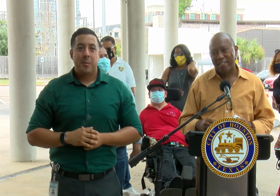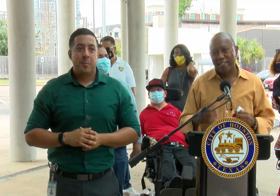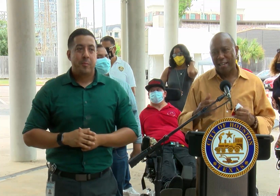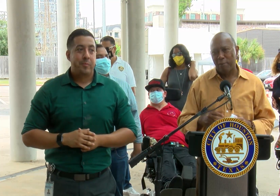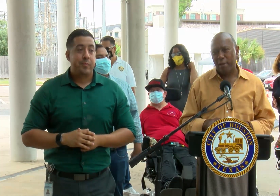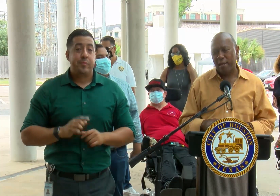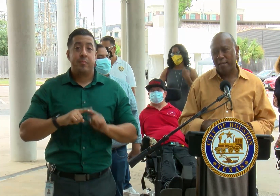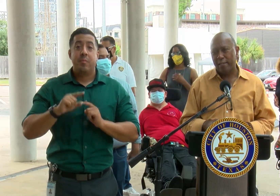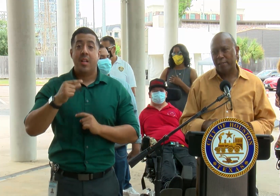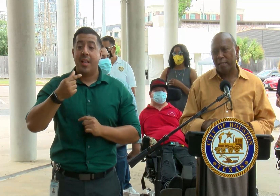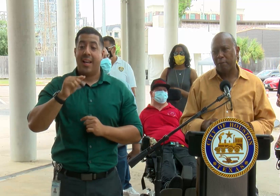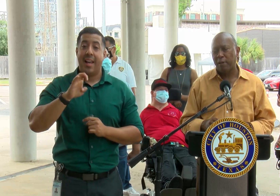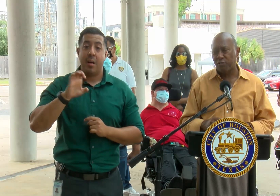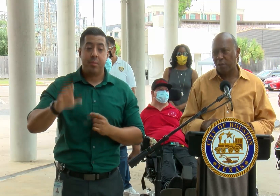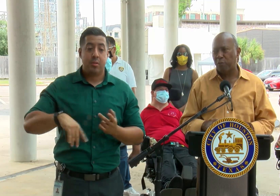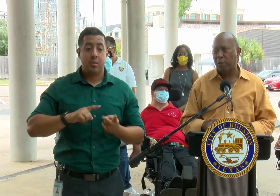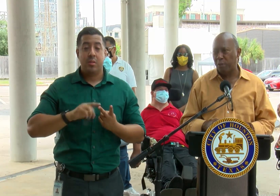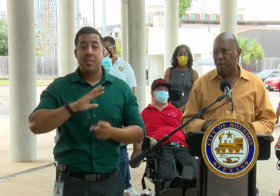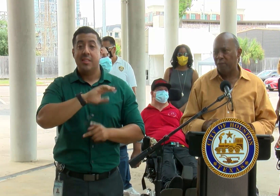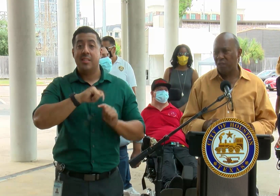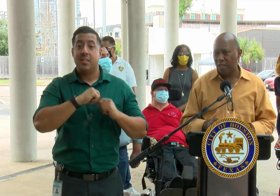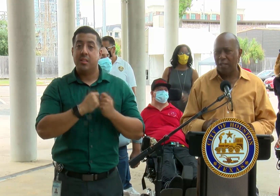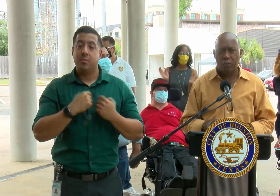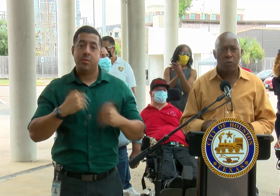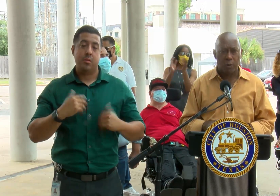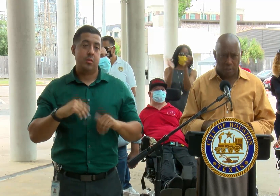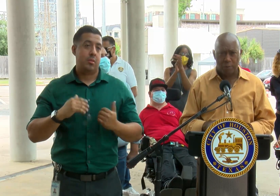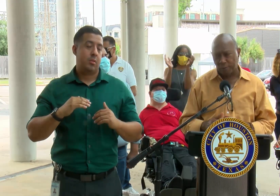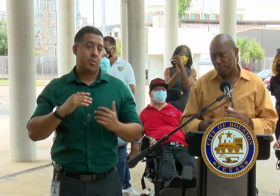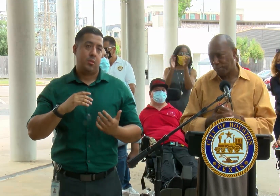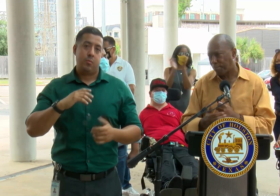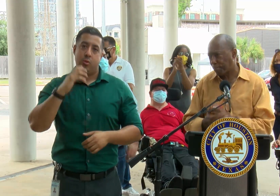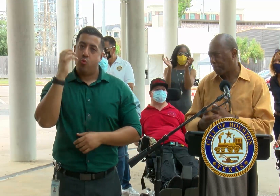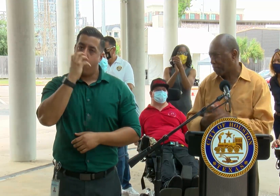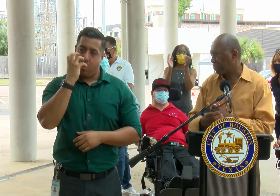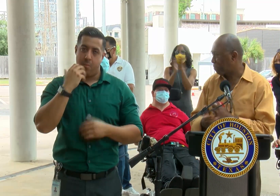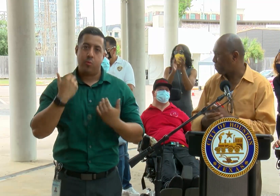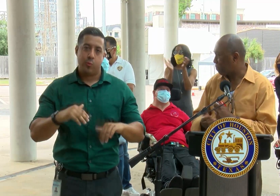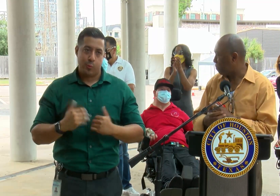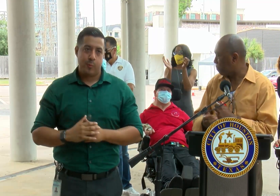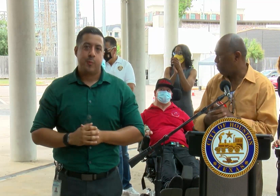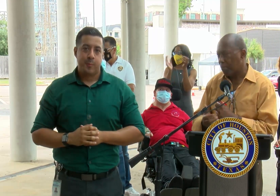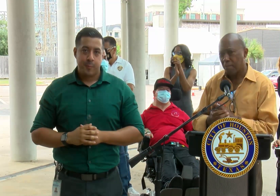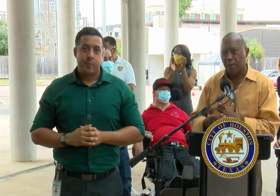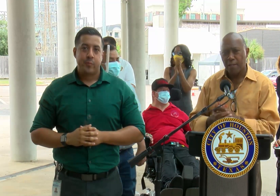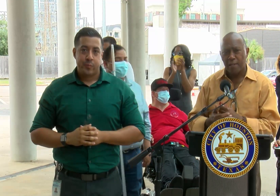But Gabe and his team have simply been incredible.